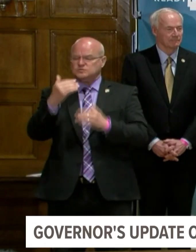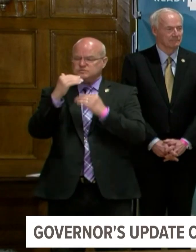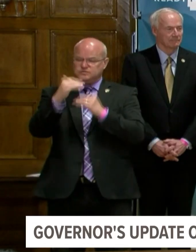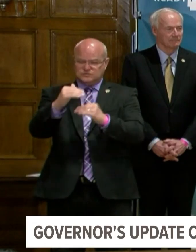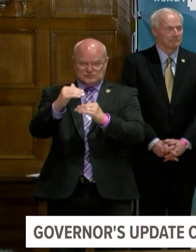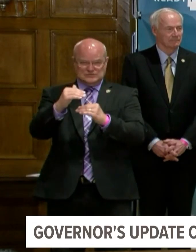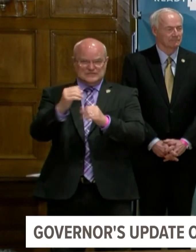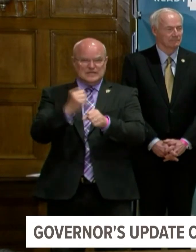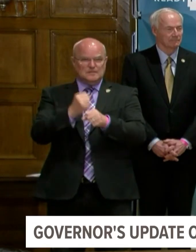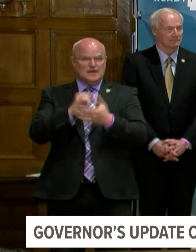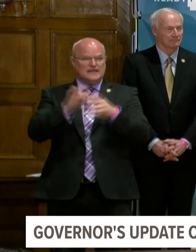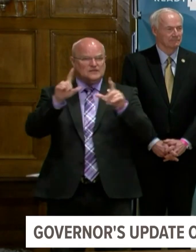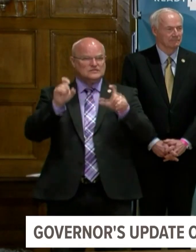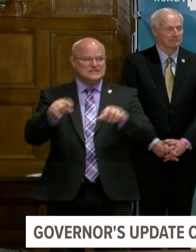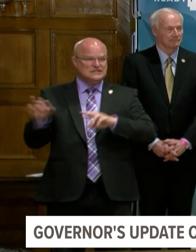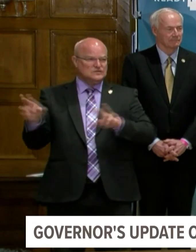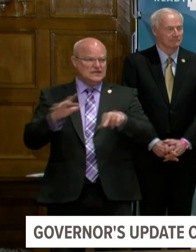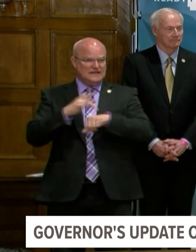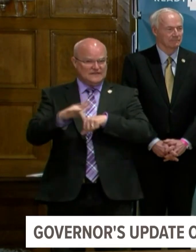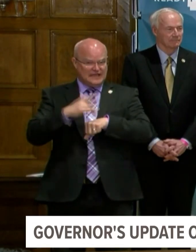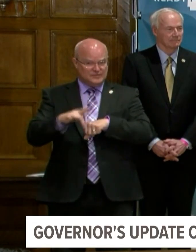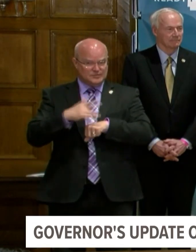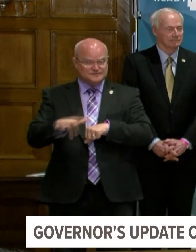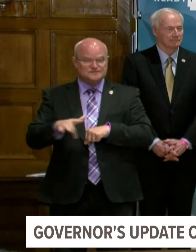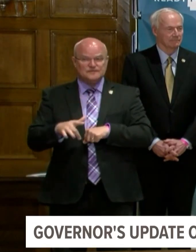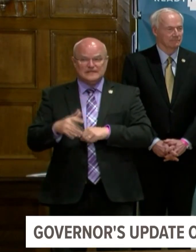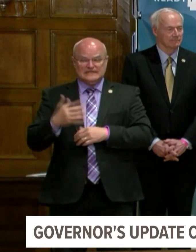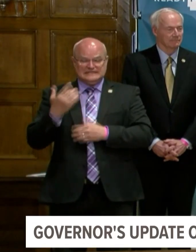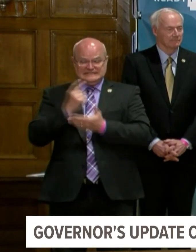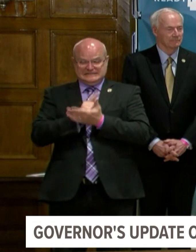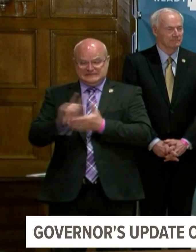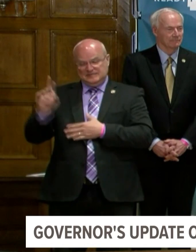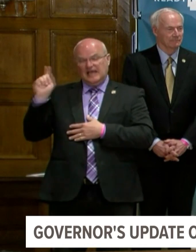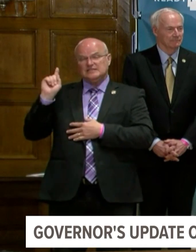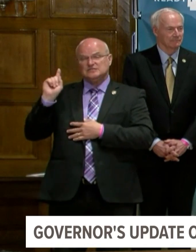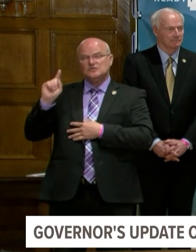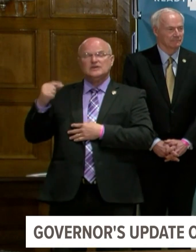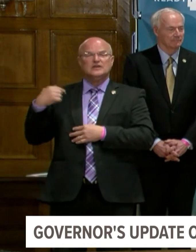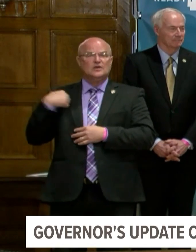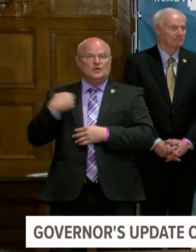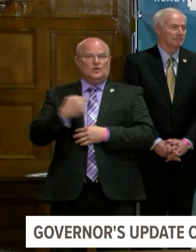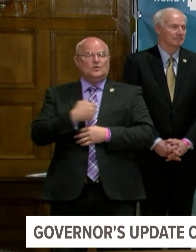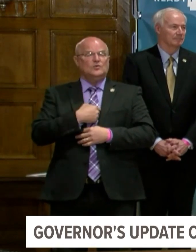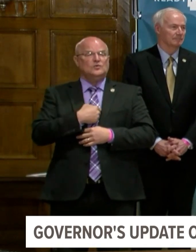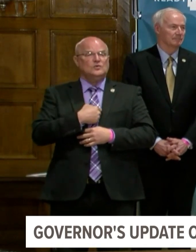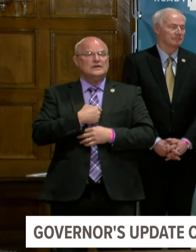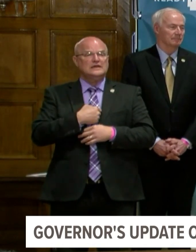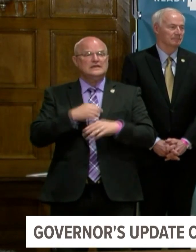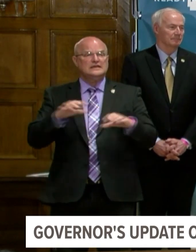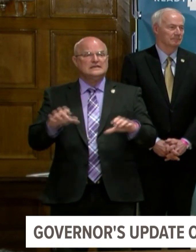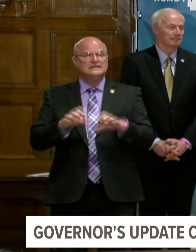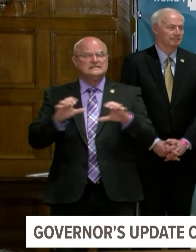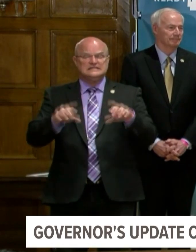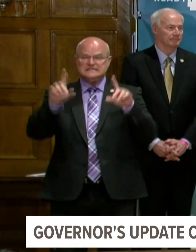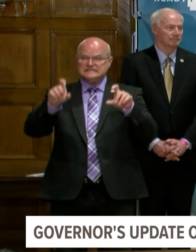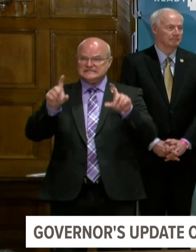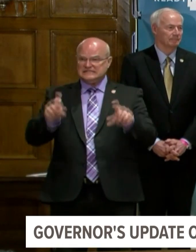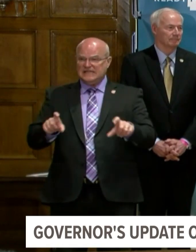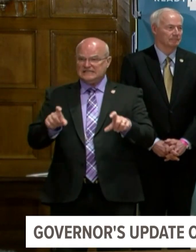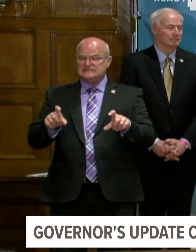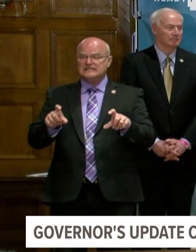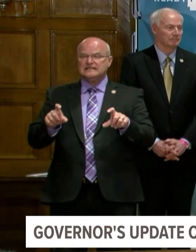are lacking to make those tests readily available. This past week, we did